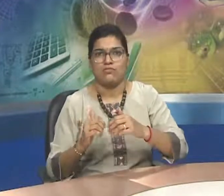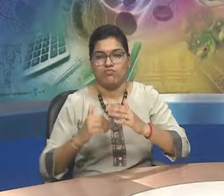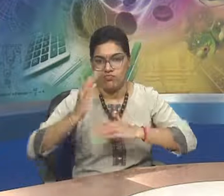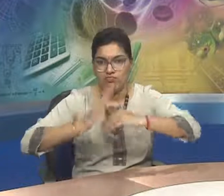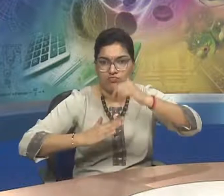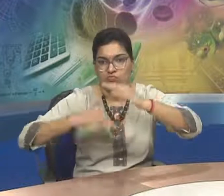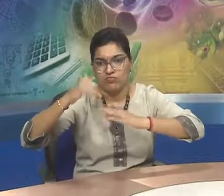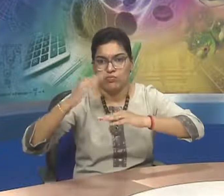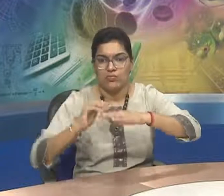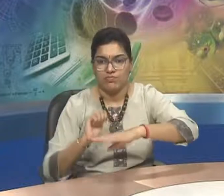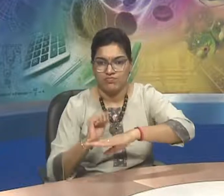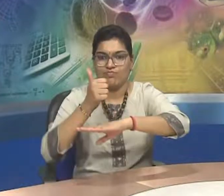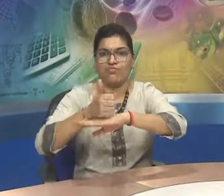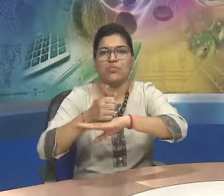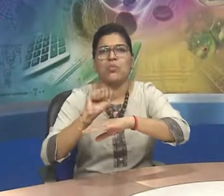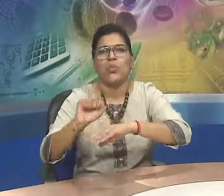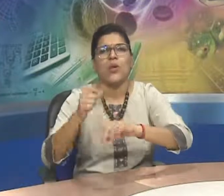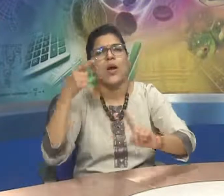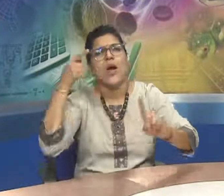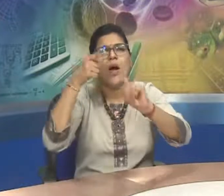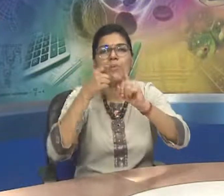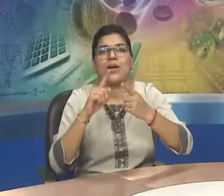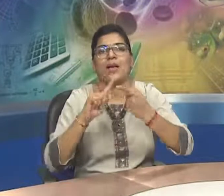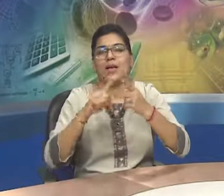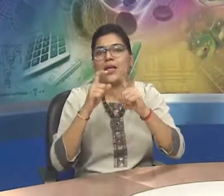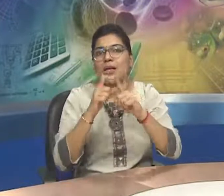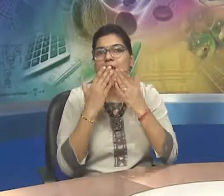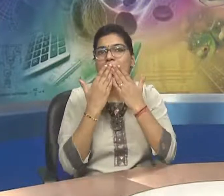educational institutions of their own.